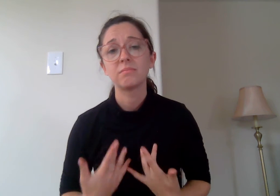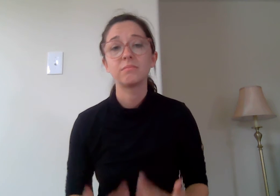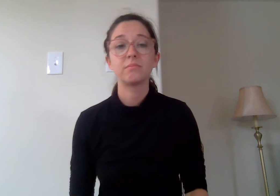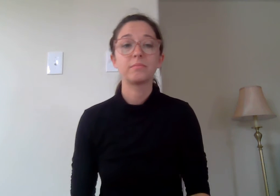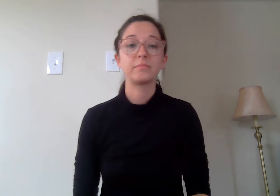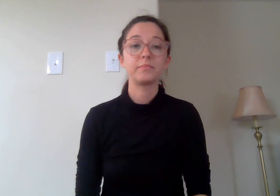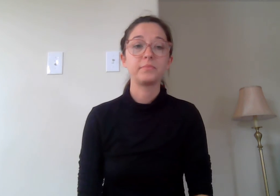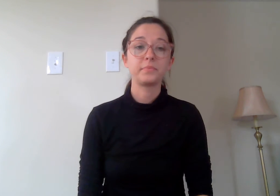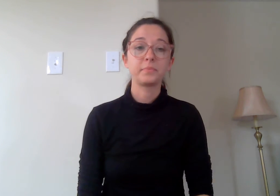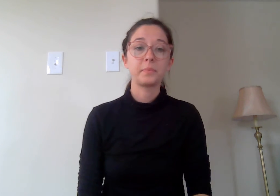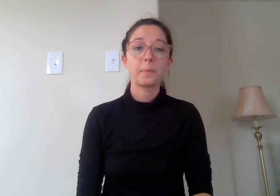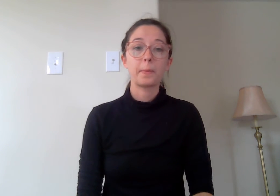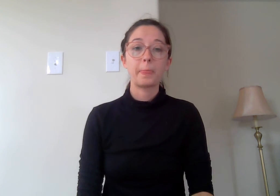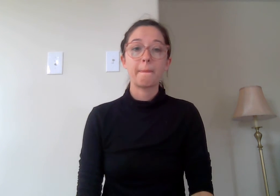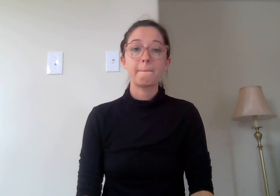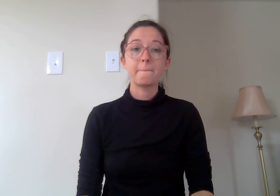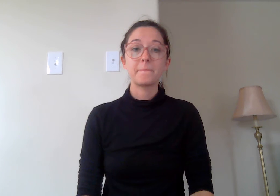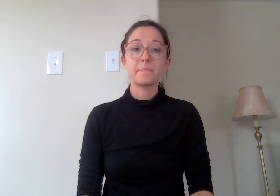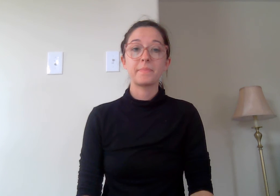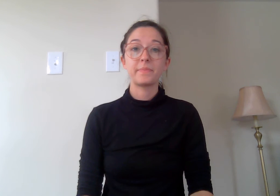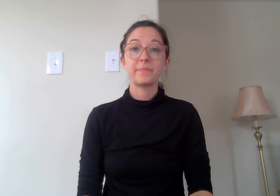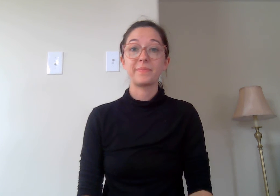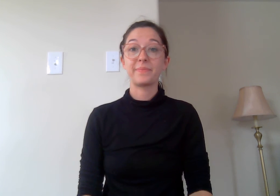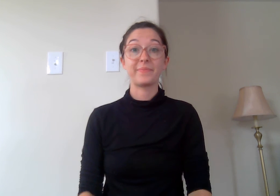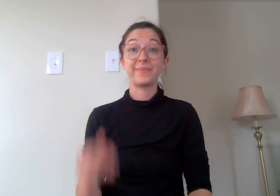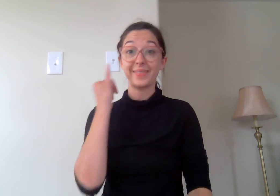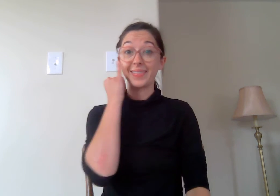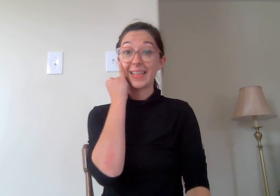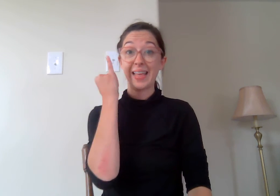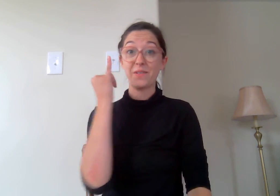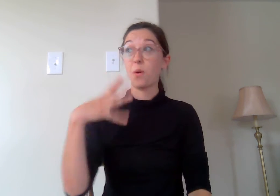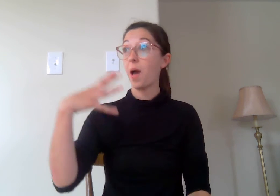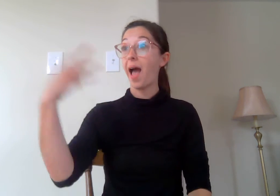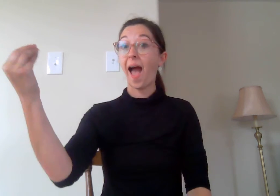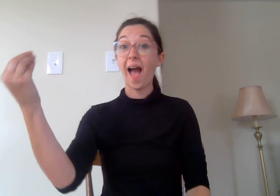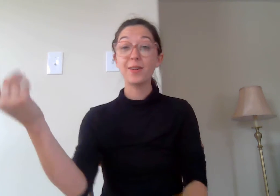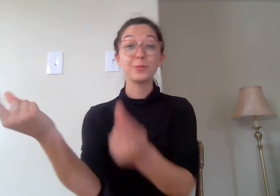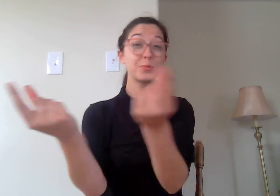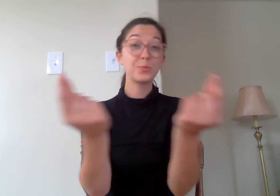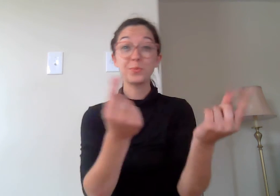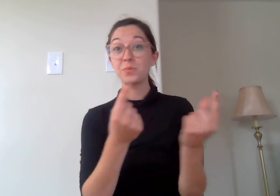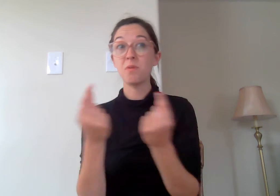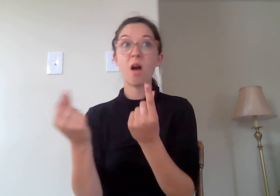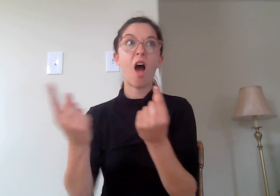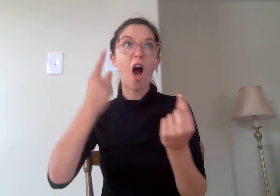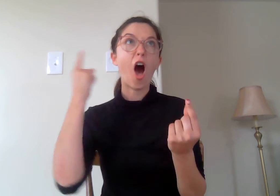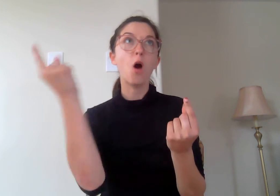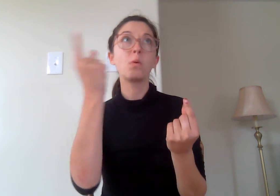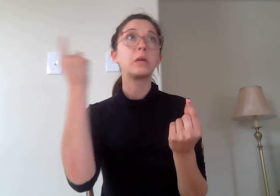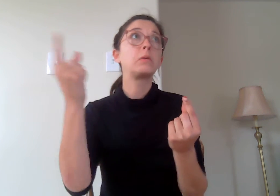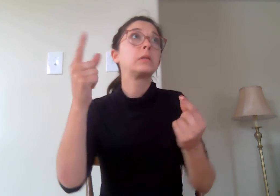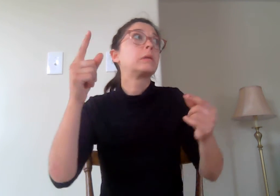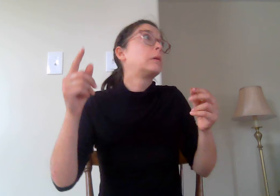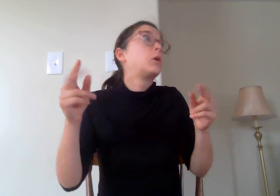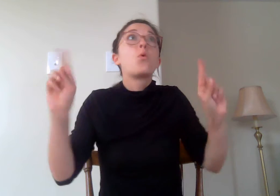and you are just constantly on guard, are you going to keep going there or are you going to withdraw? So people who